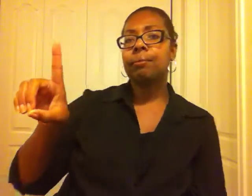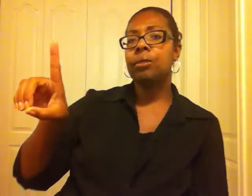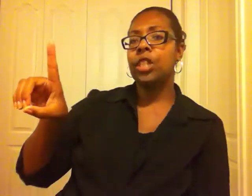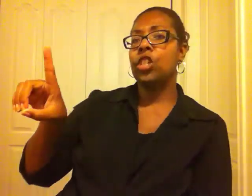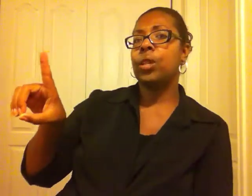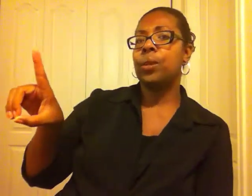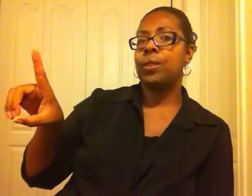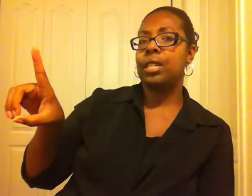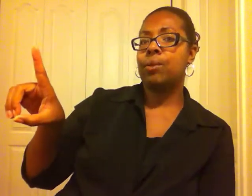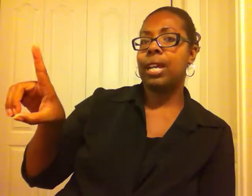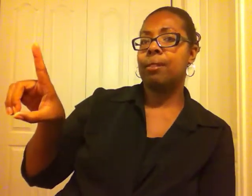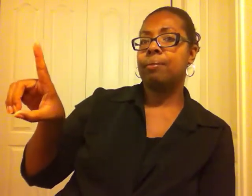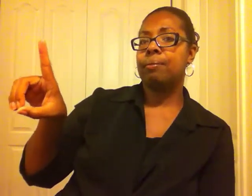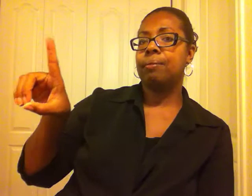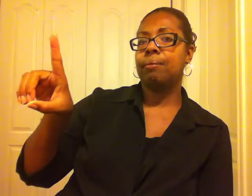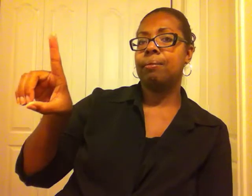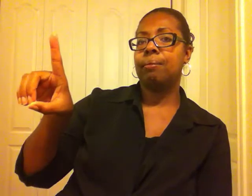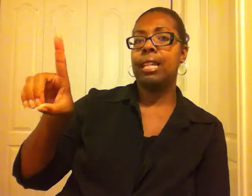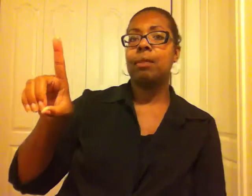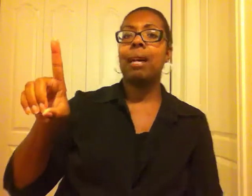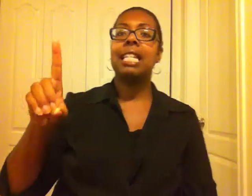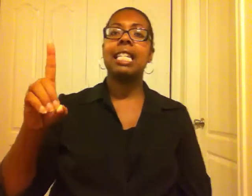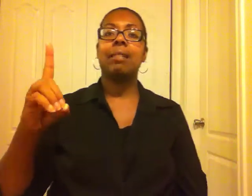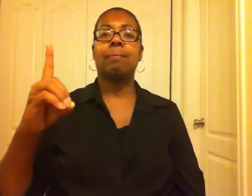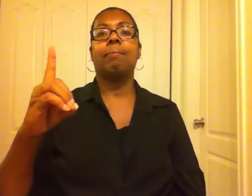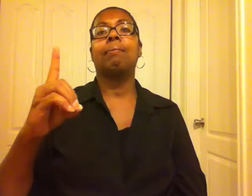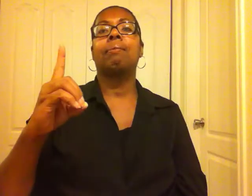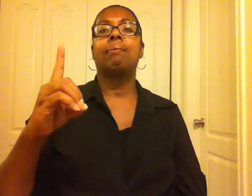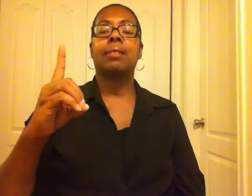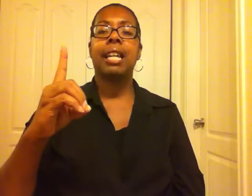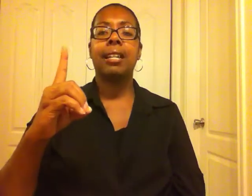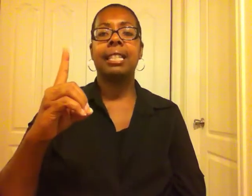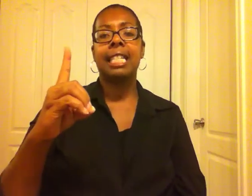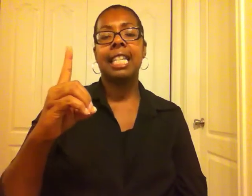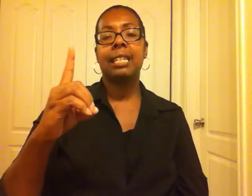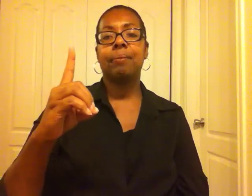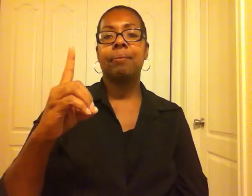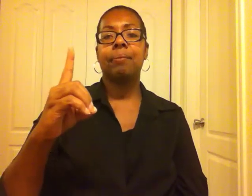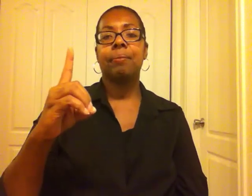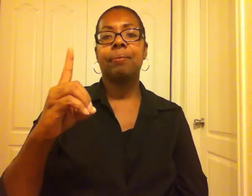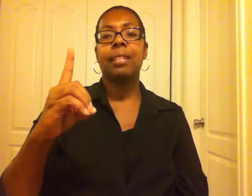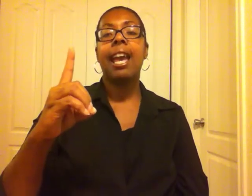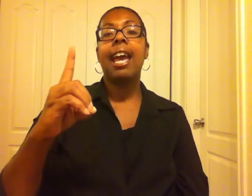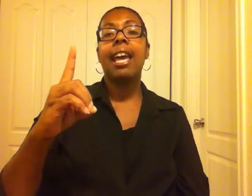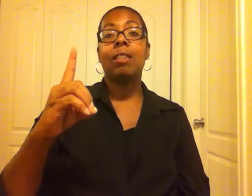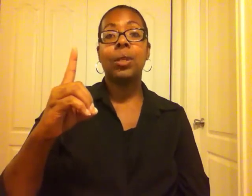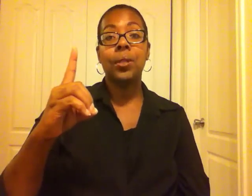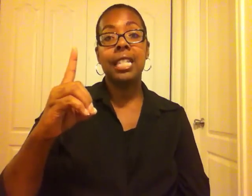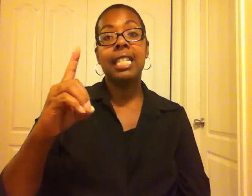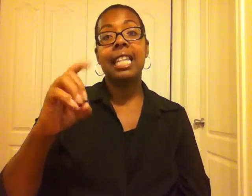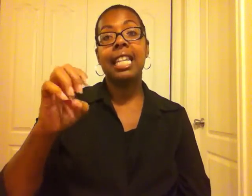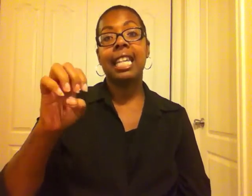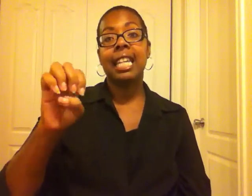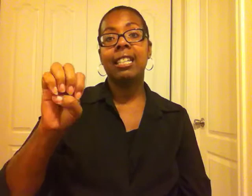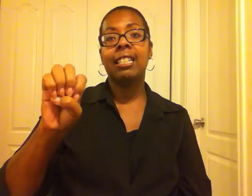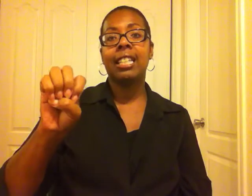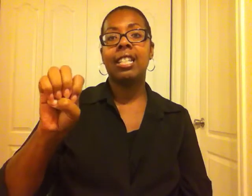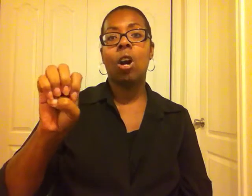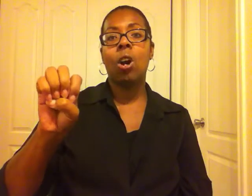I'm going to show you this way. That's my D, okay, D. And then we go into E, and that's all